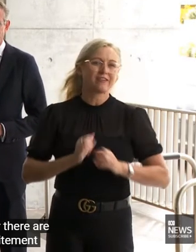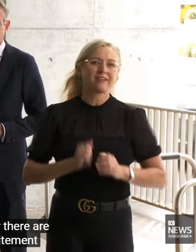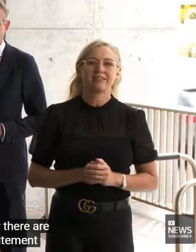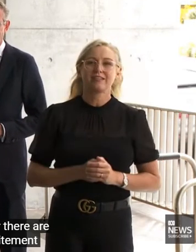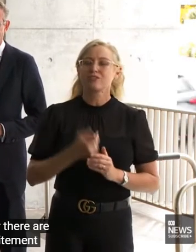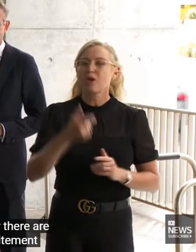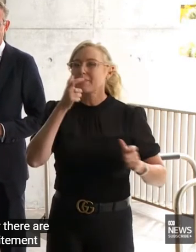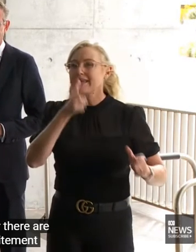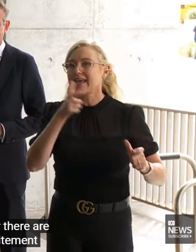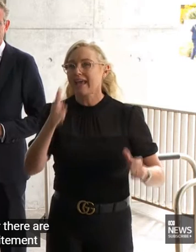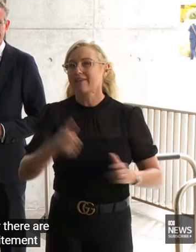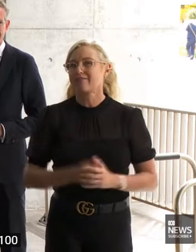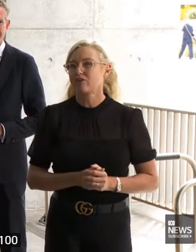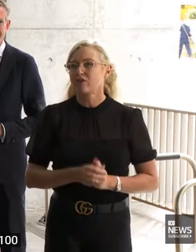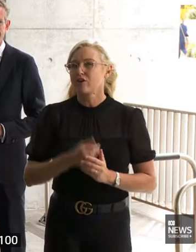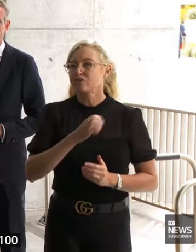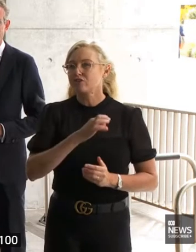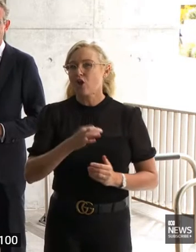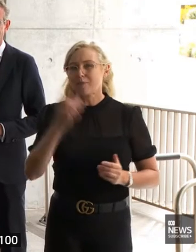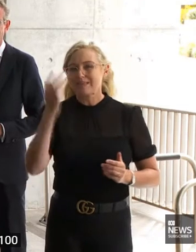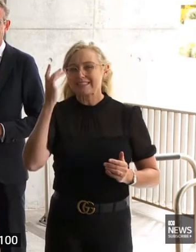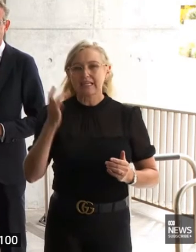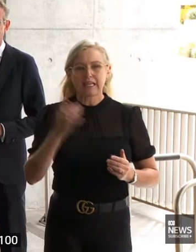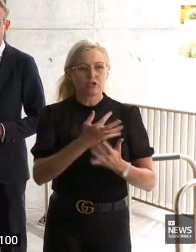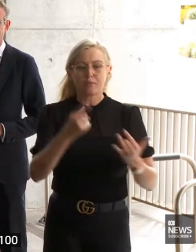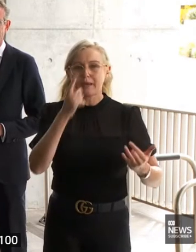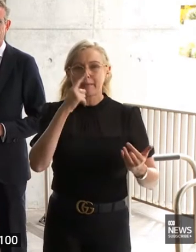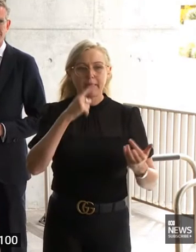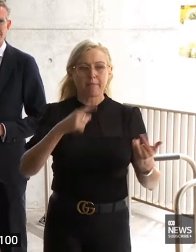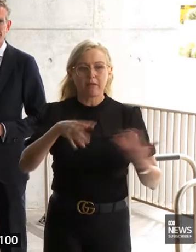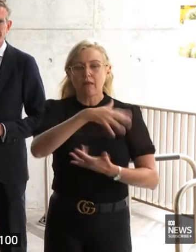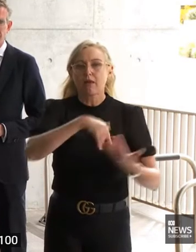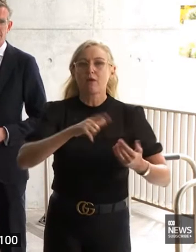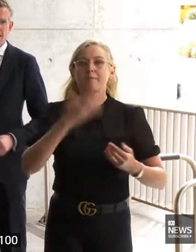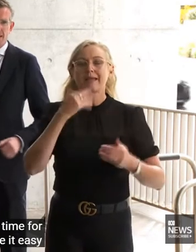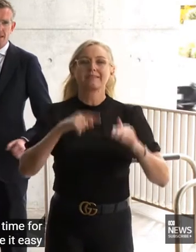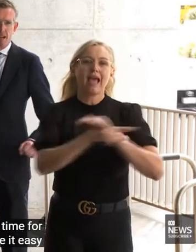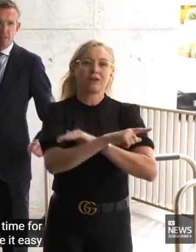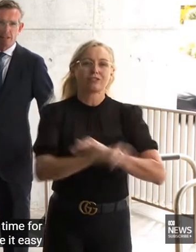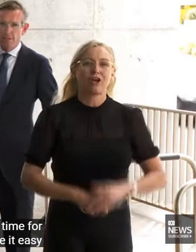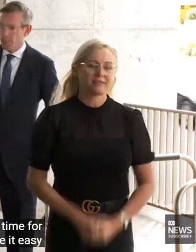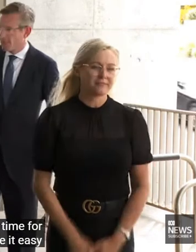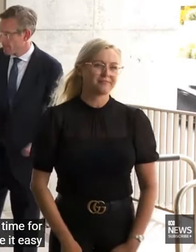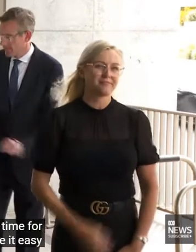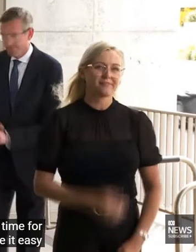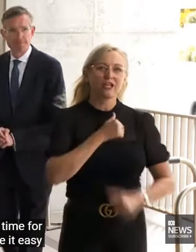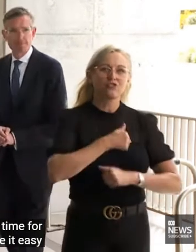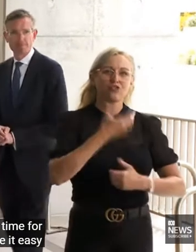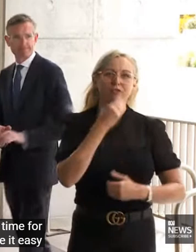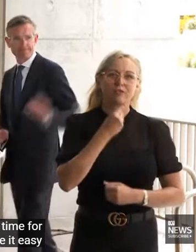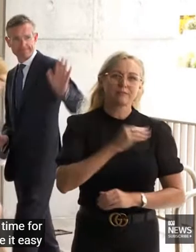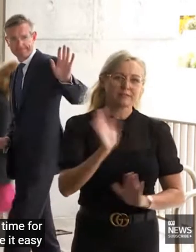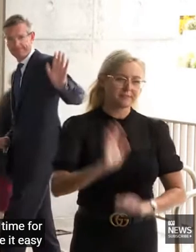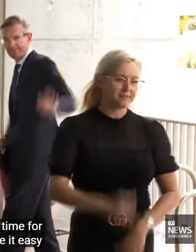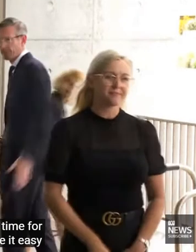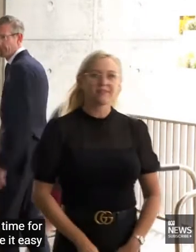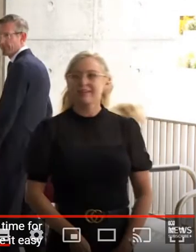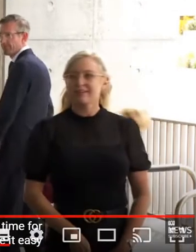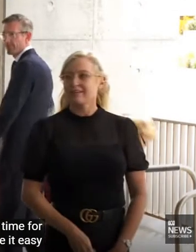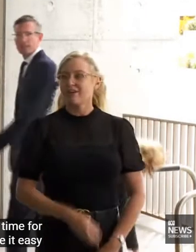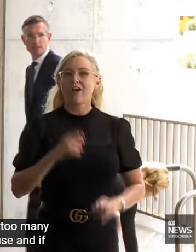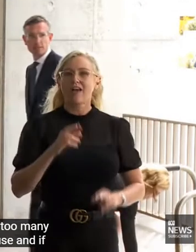easy, folks. Don't have too many people over your house, and if you do, open all the windows or go outside. Thank you very much. Merry Christmas. Thank you, everybody. Yeah. If we don't